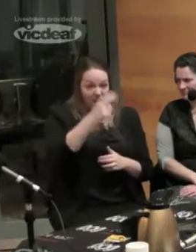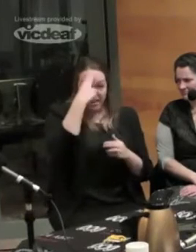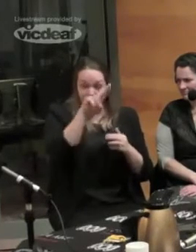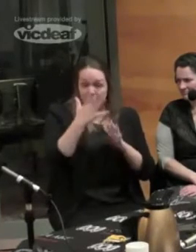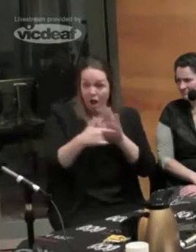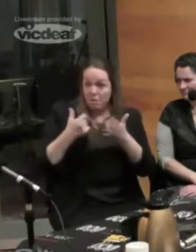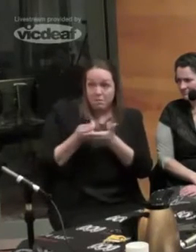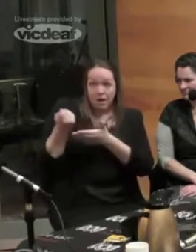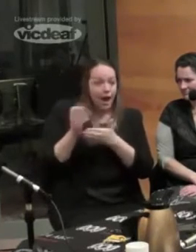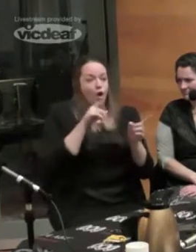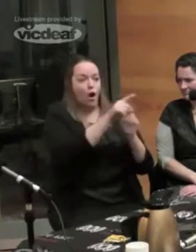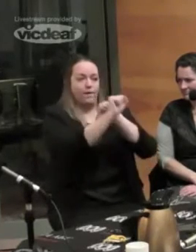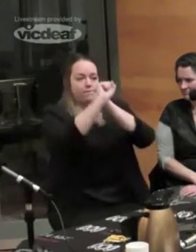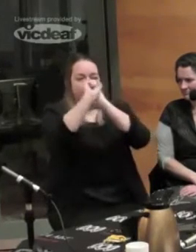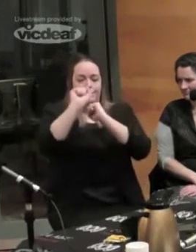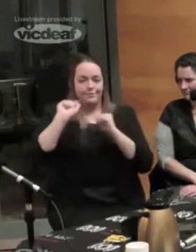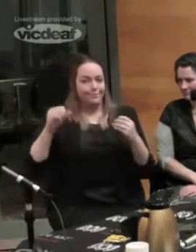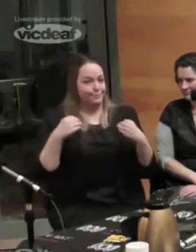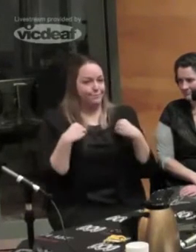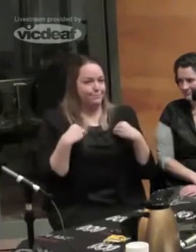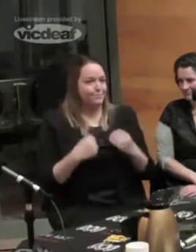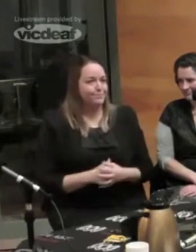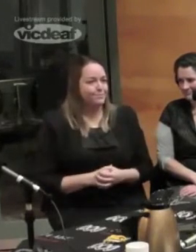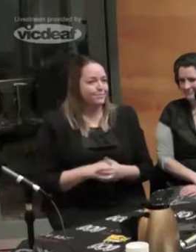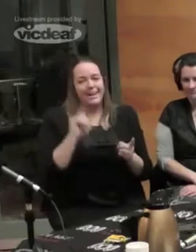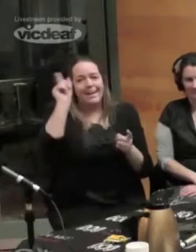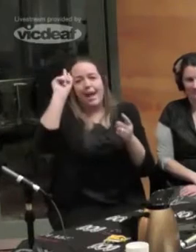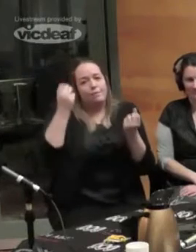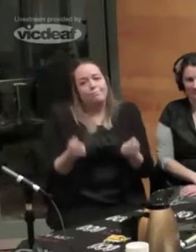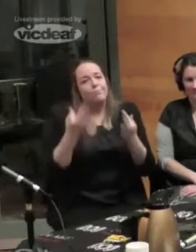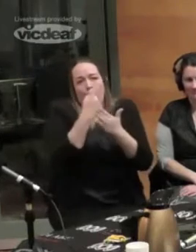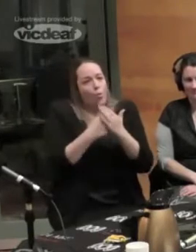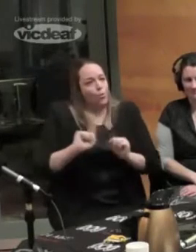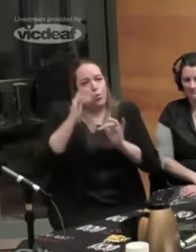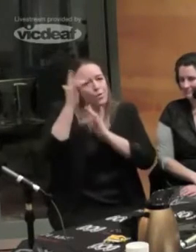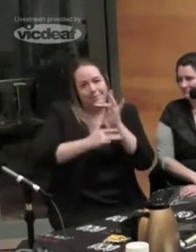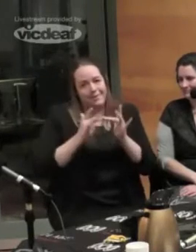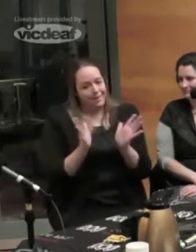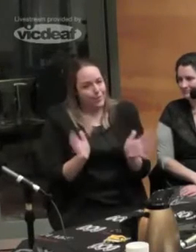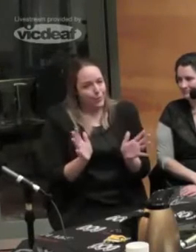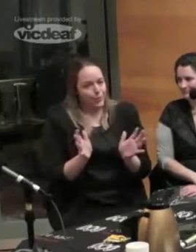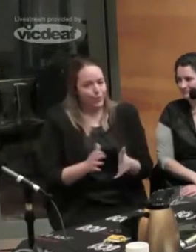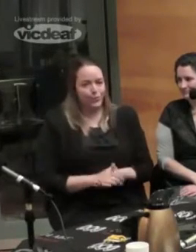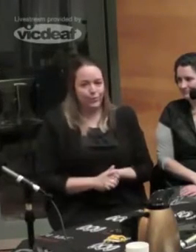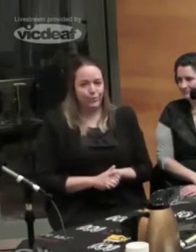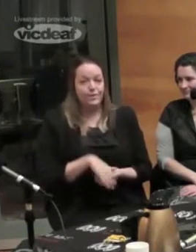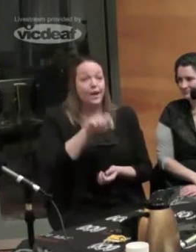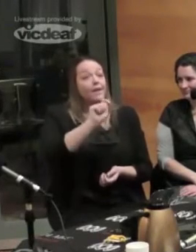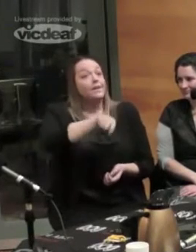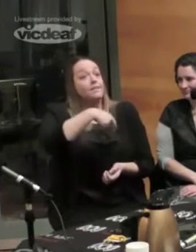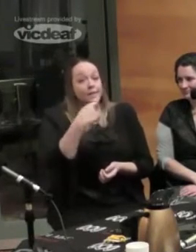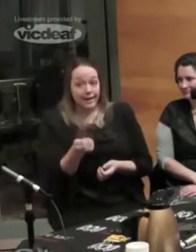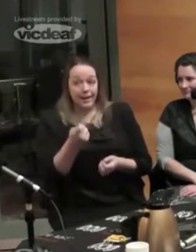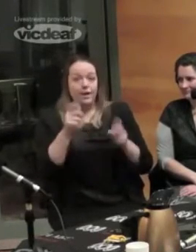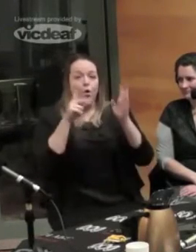advertising them. That's all they want. Okay. No, it really doesn't exist anymore. It's just website that, you know. Anyway, and then comes